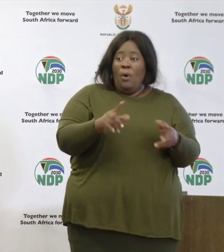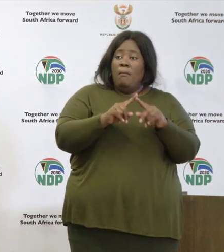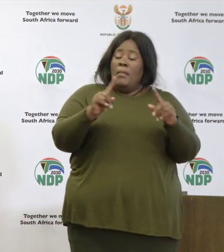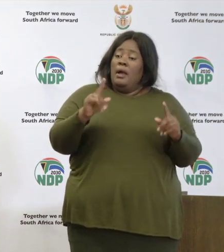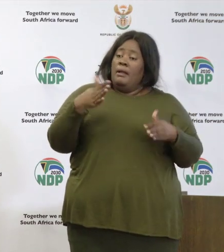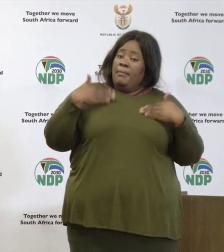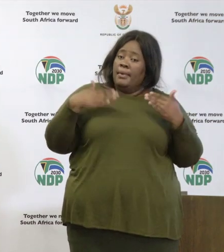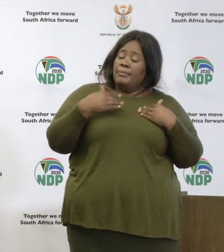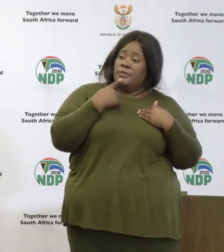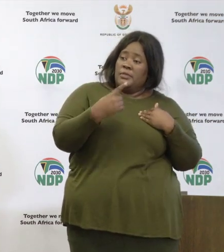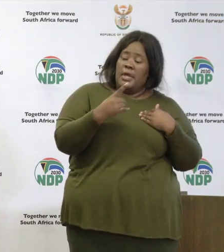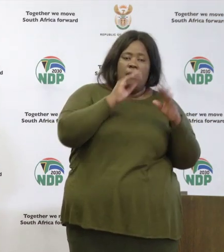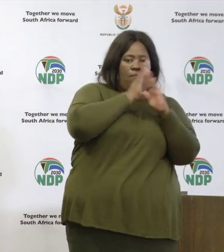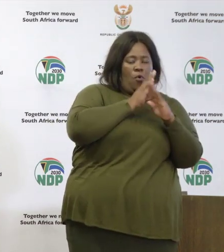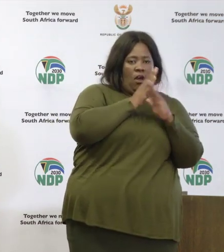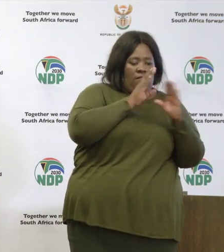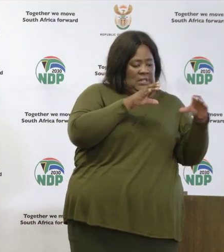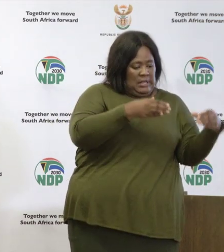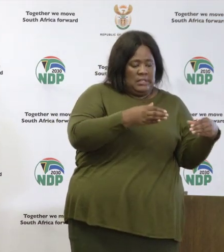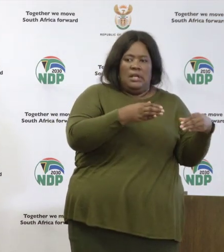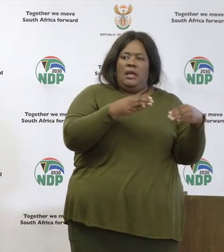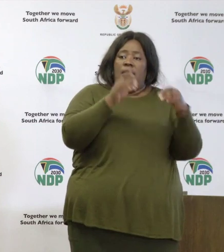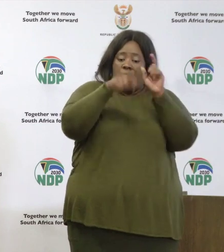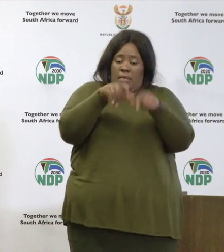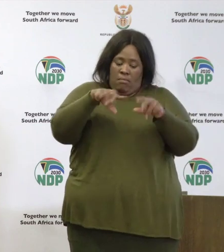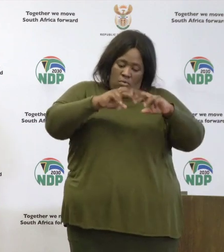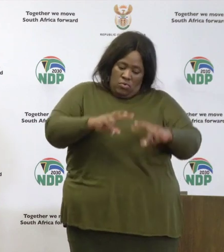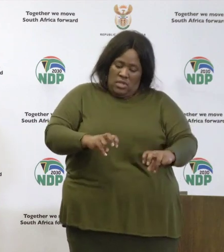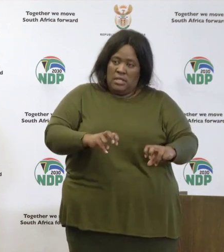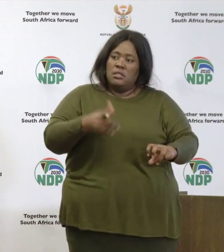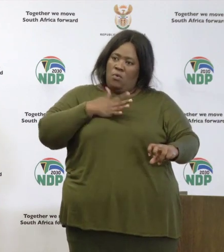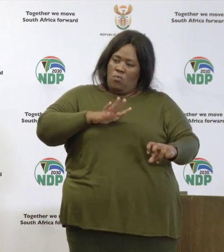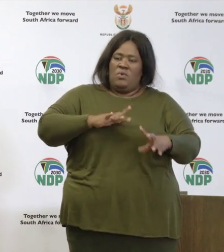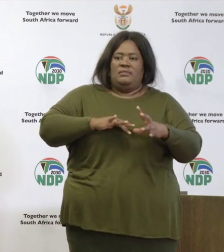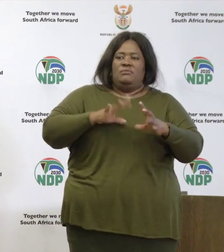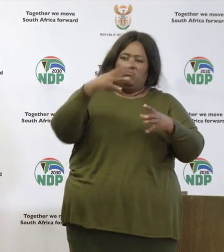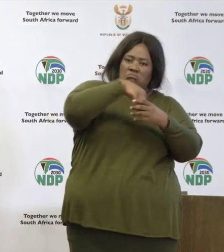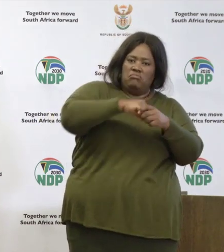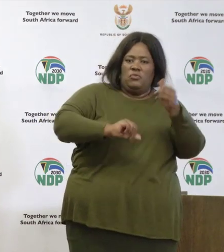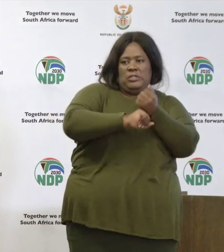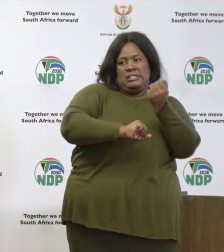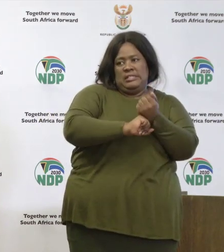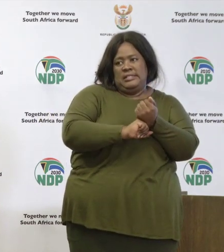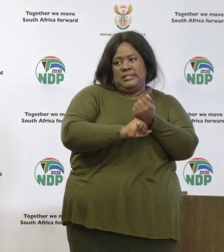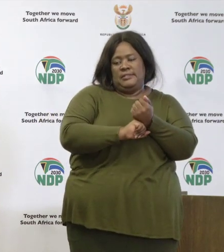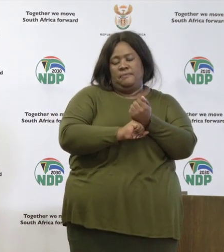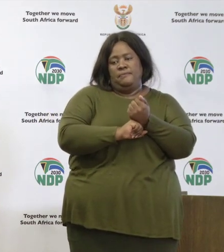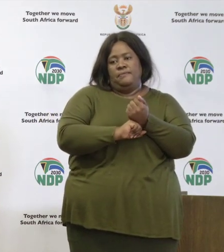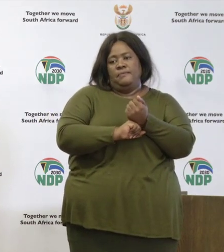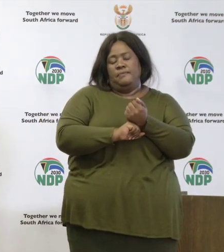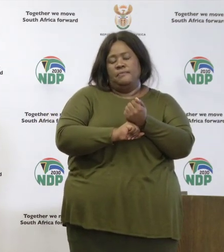researchers, as well as private sector players, have expressed a willingness to assist, and we will be making the